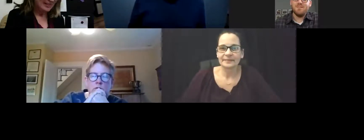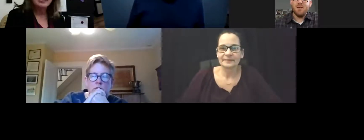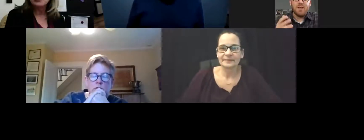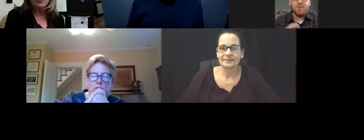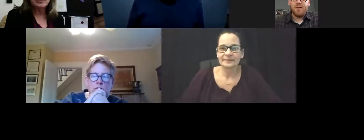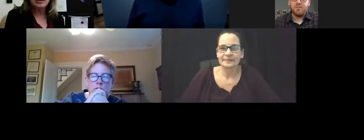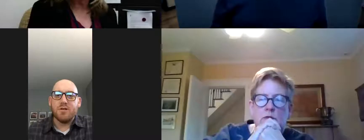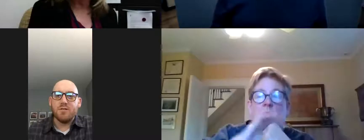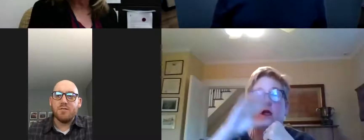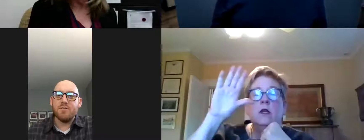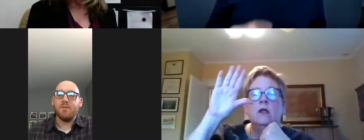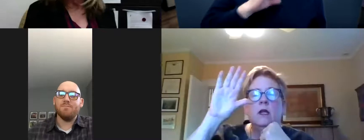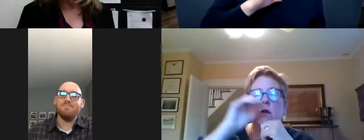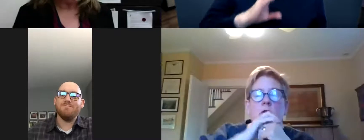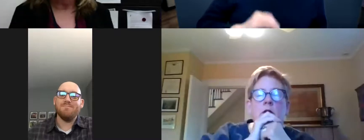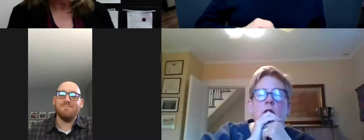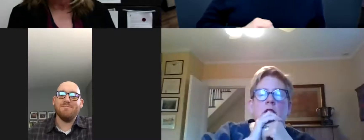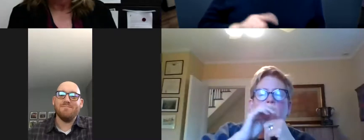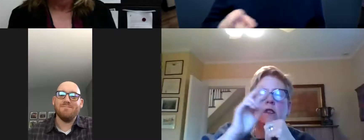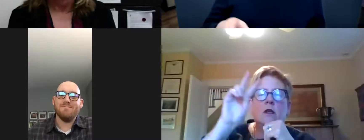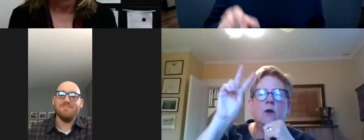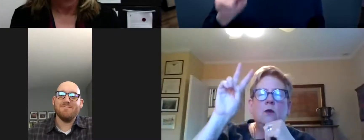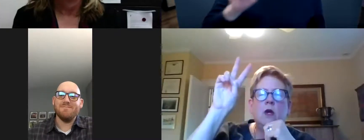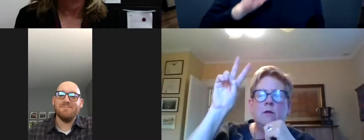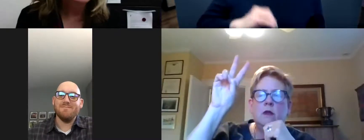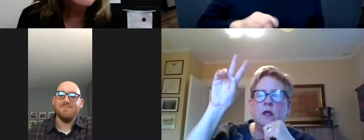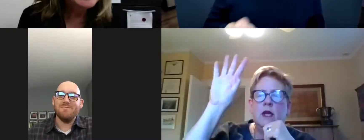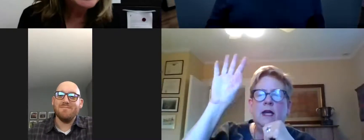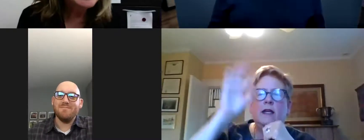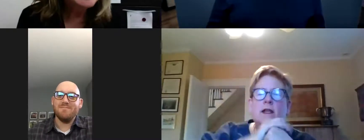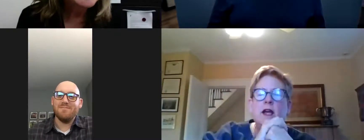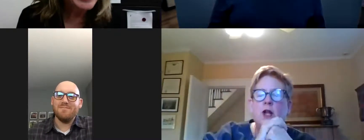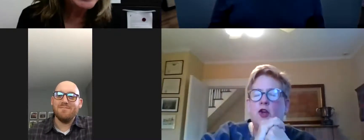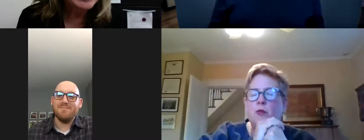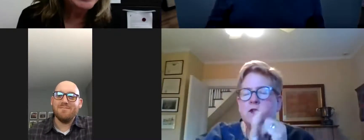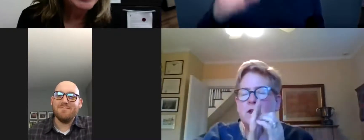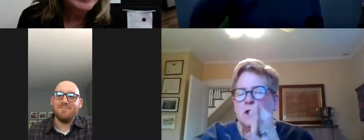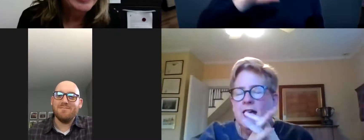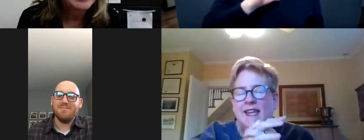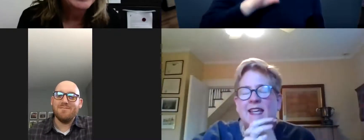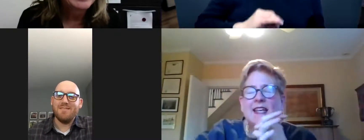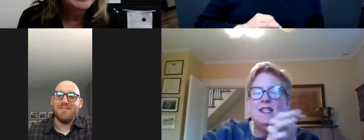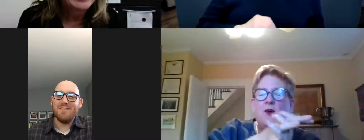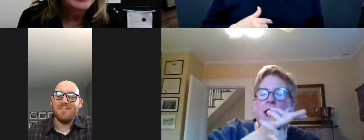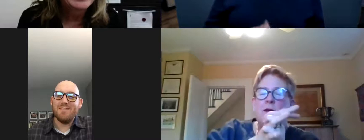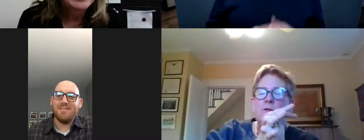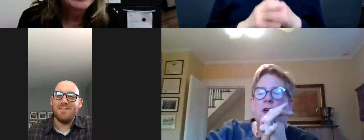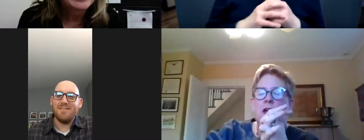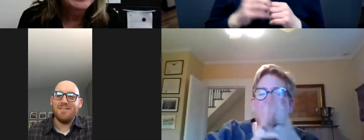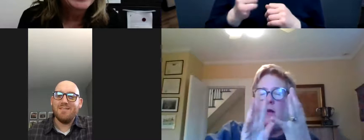Always Caroline, good to have feedback. Yeah. So, hi, Caroline Hi. Albert. Hi. So I have a comment